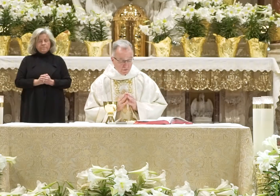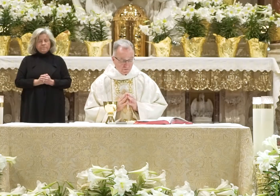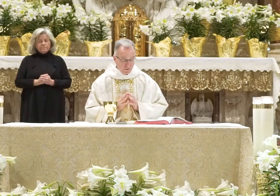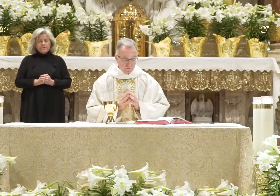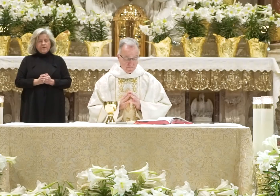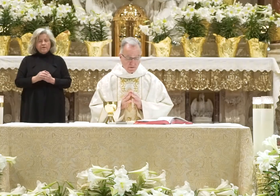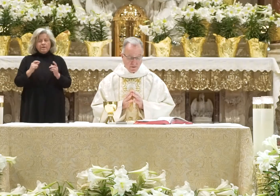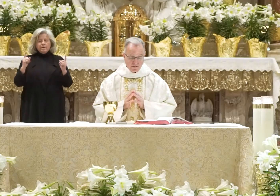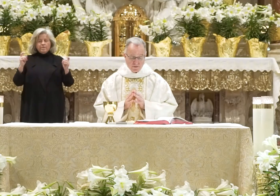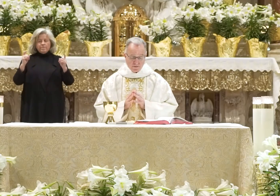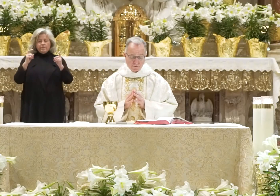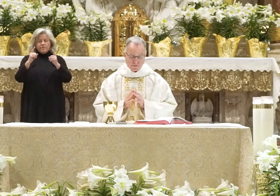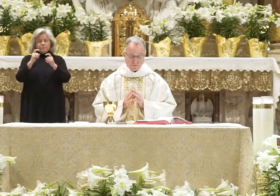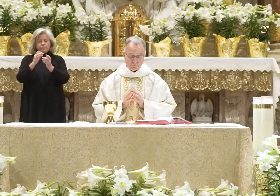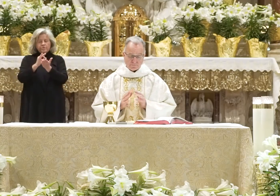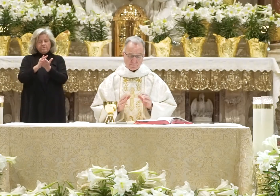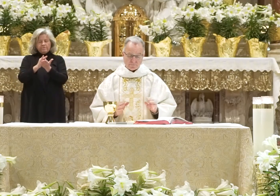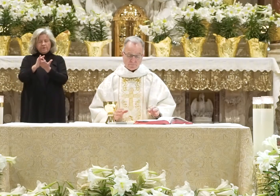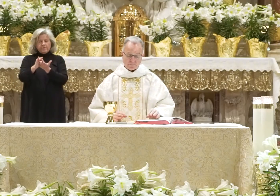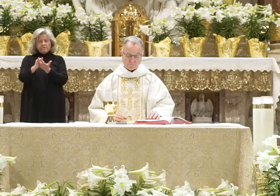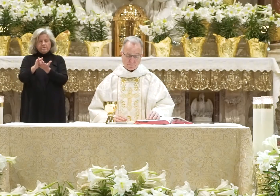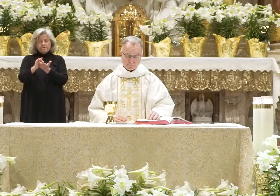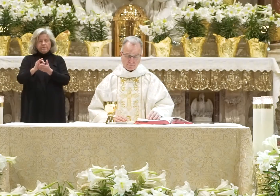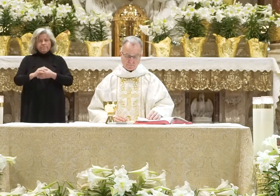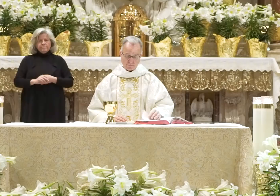The mystery of faith.